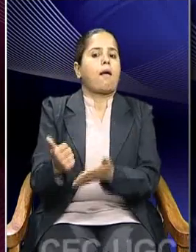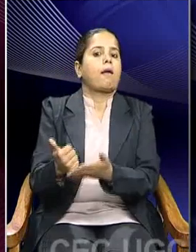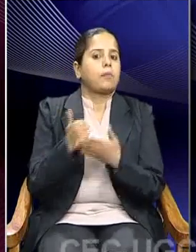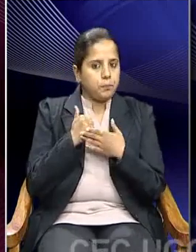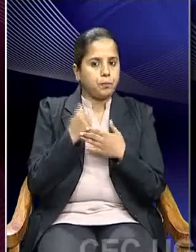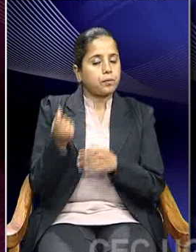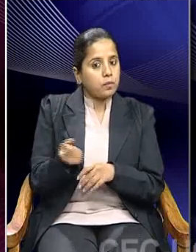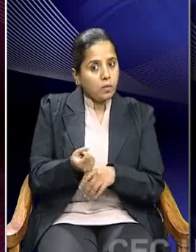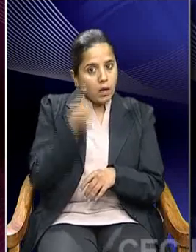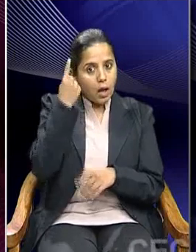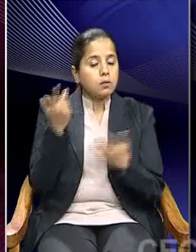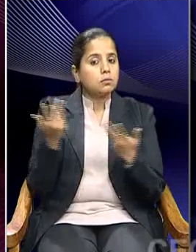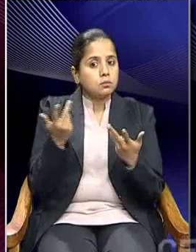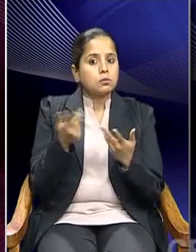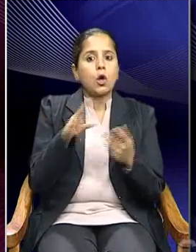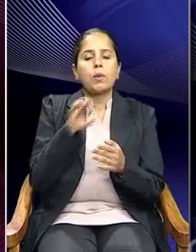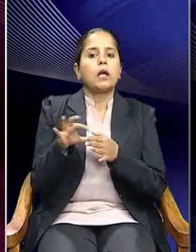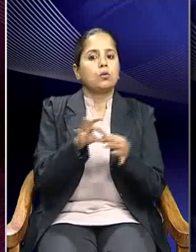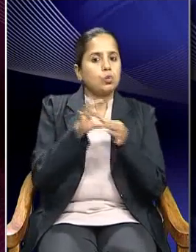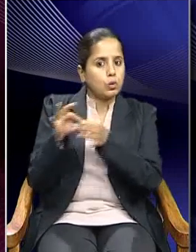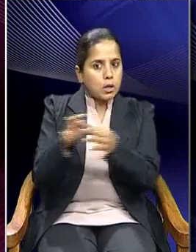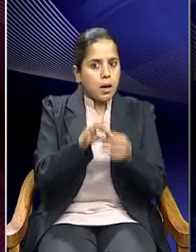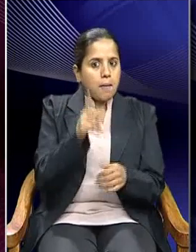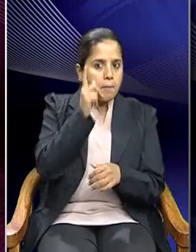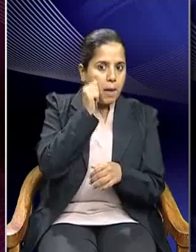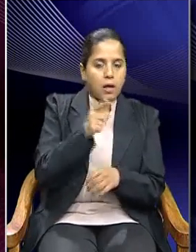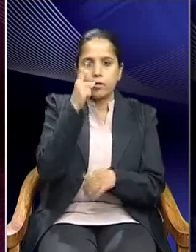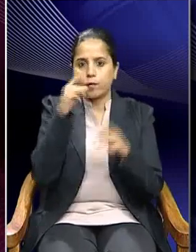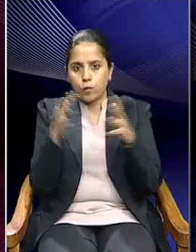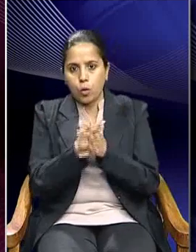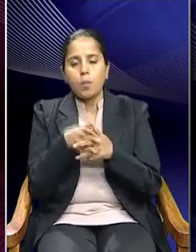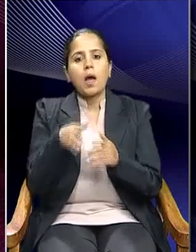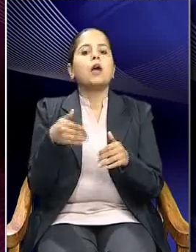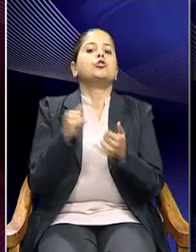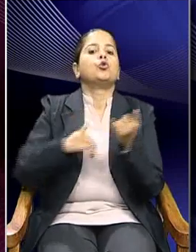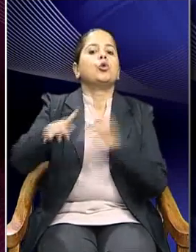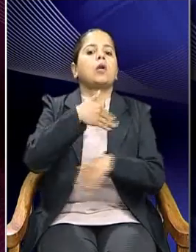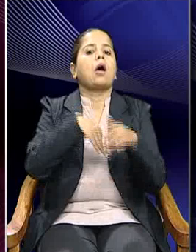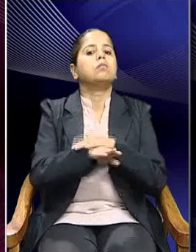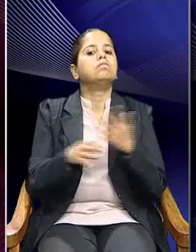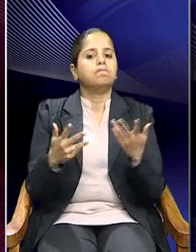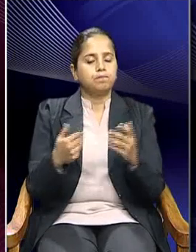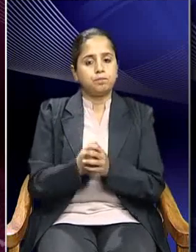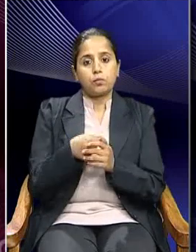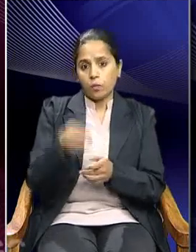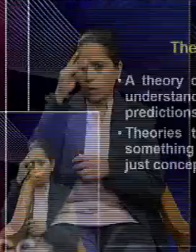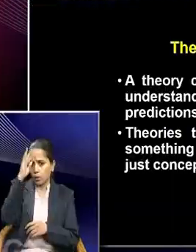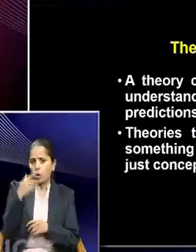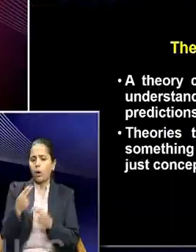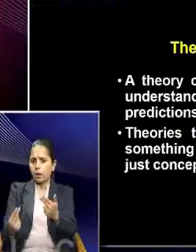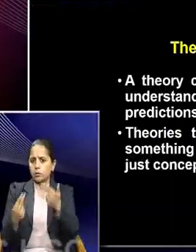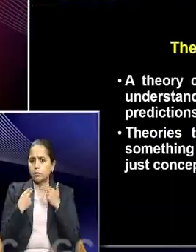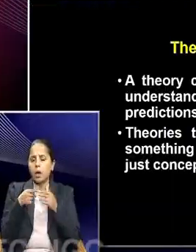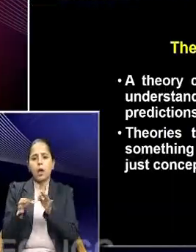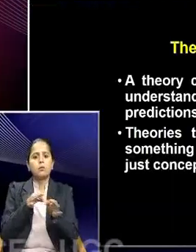to understand the relation between men and women in society. Theories tell and